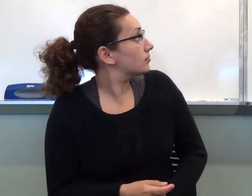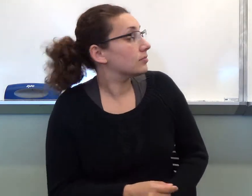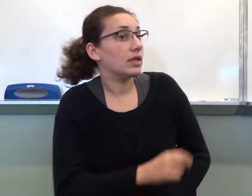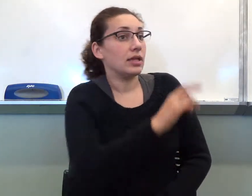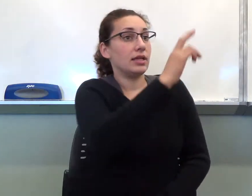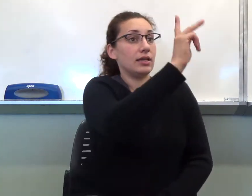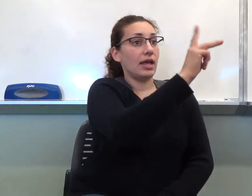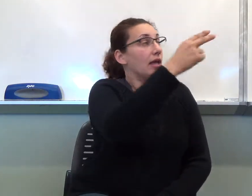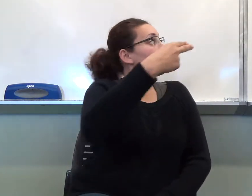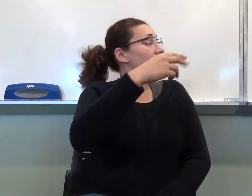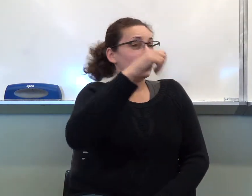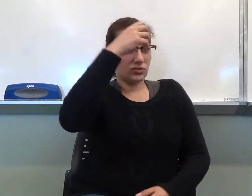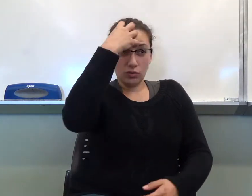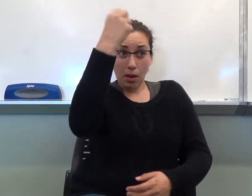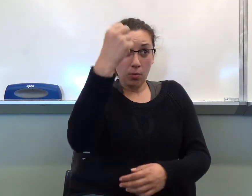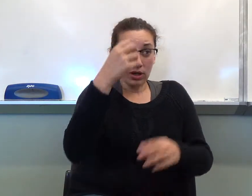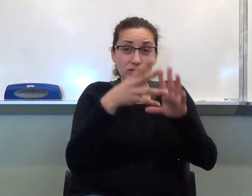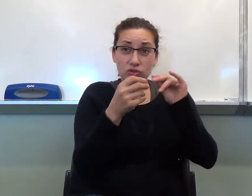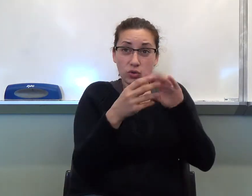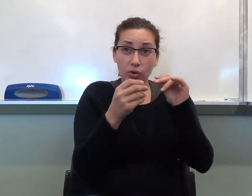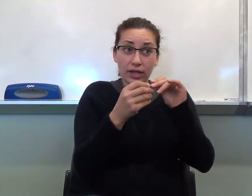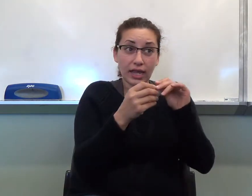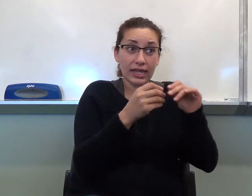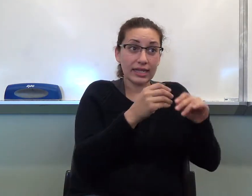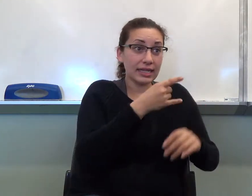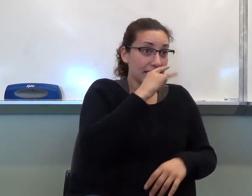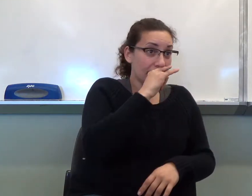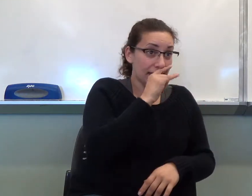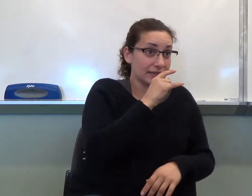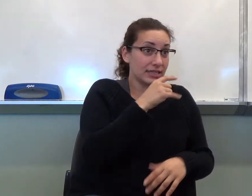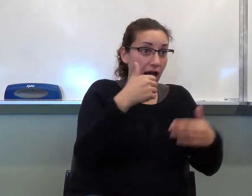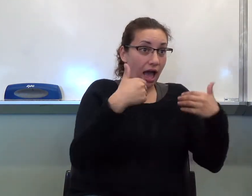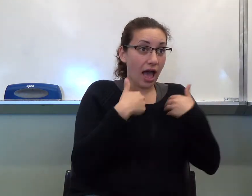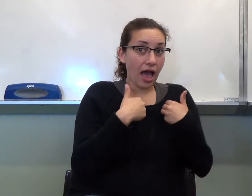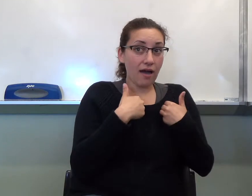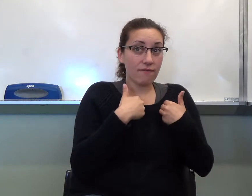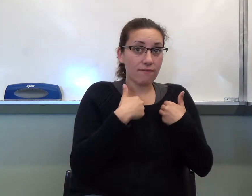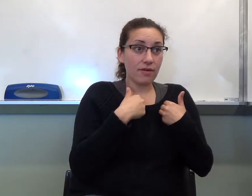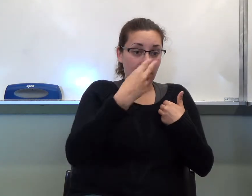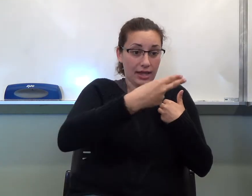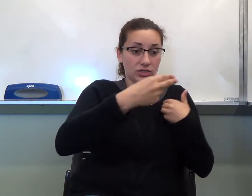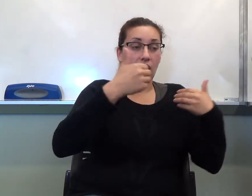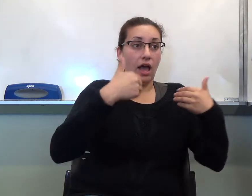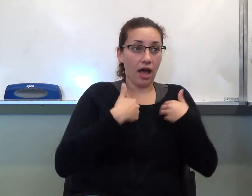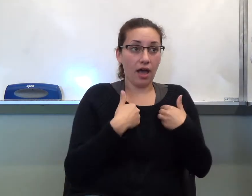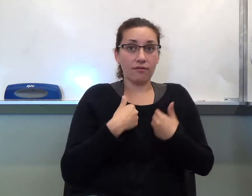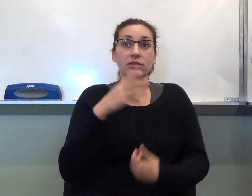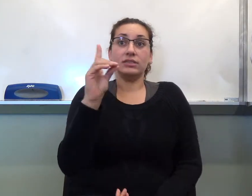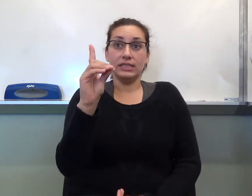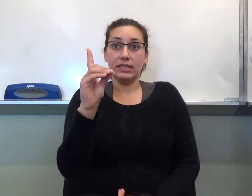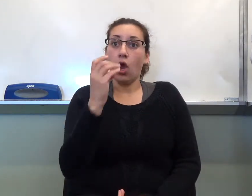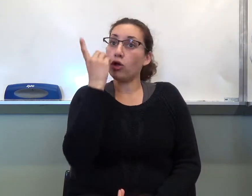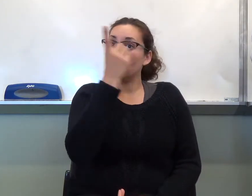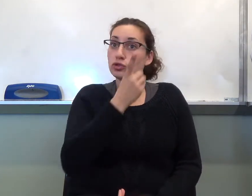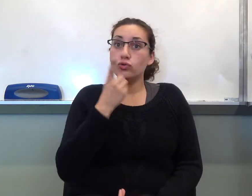Everyone got it memorized? Very much like PEMDAS, right? Okay. So this is a kilometer. This